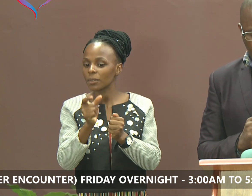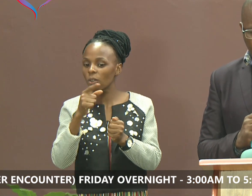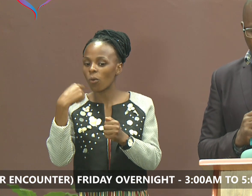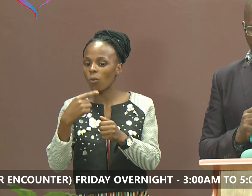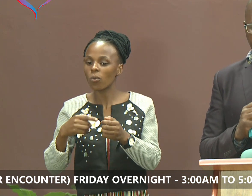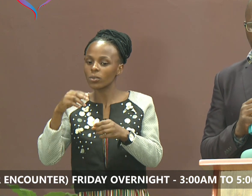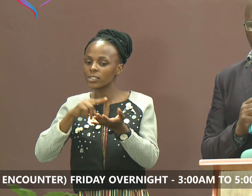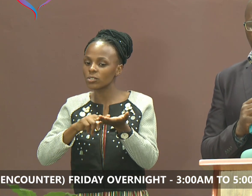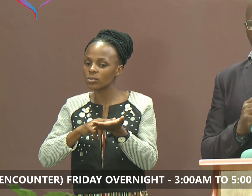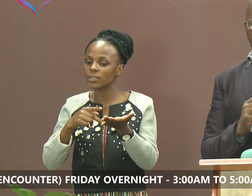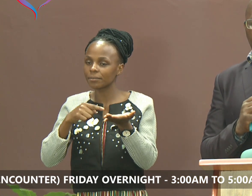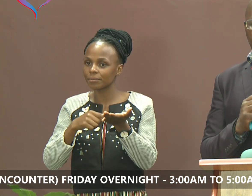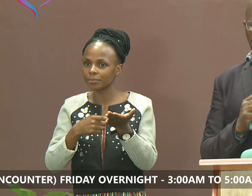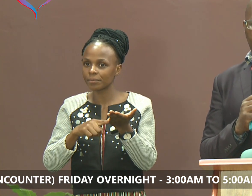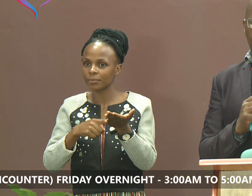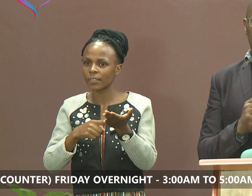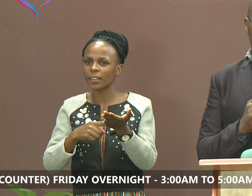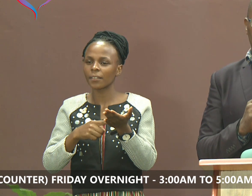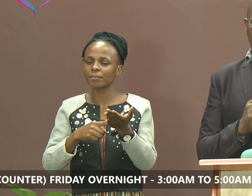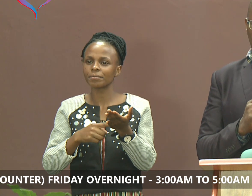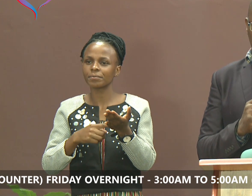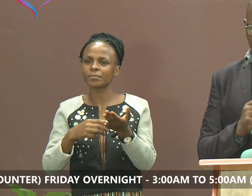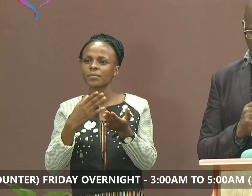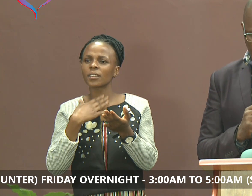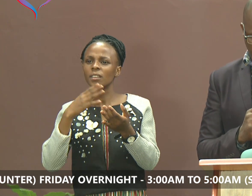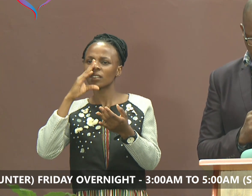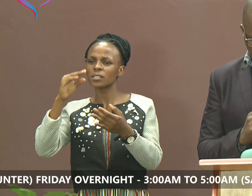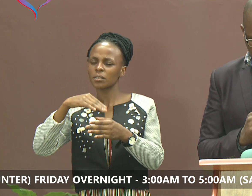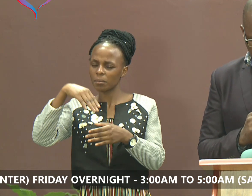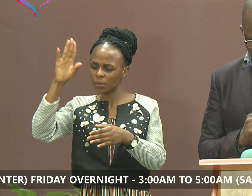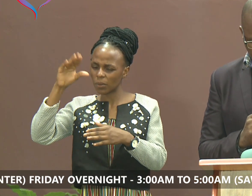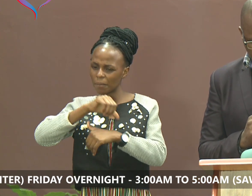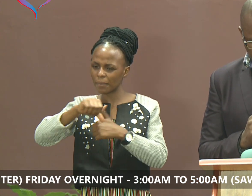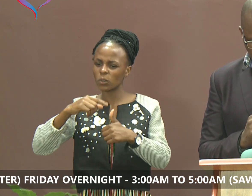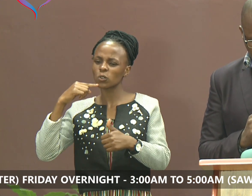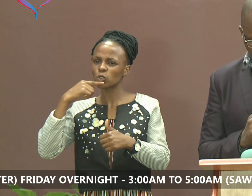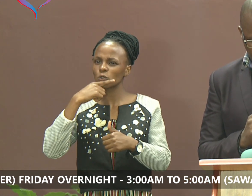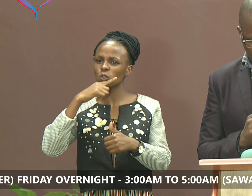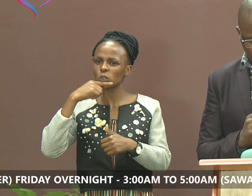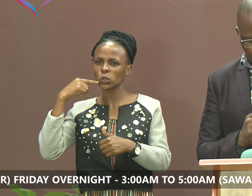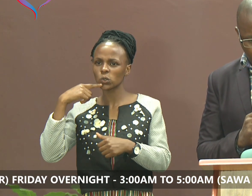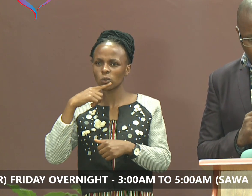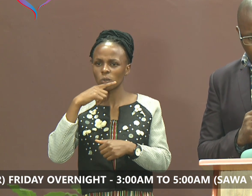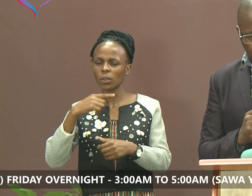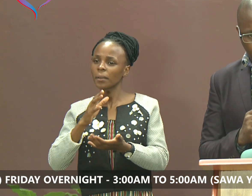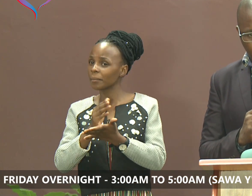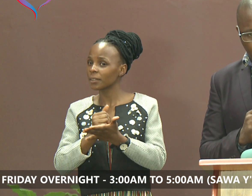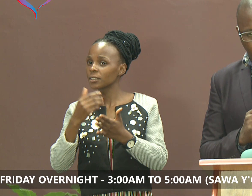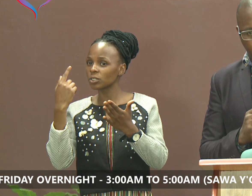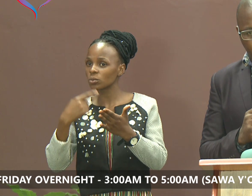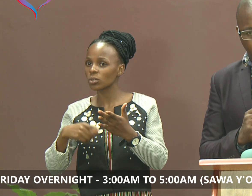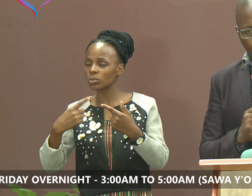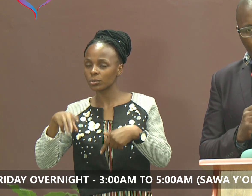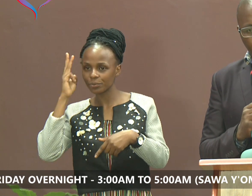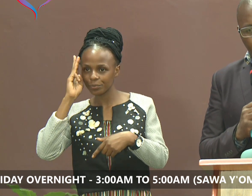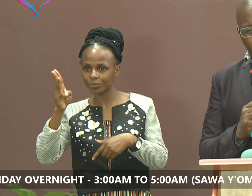ku muntu engeri gyamukozesa. I just want to center on social media because basically it's what we want to talk about. Era ngenda kwogera nnyo ku social media kubanga mulimu byenjagala okwogera.